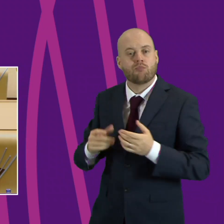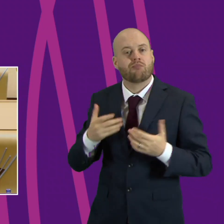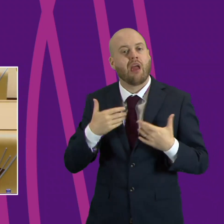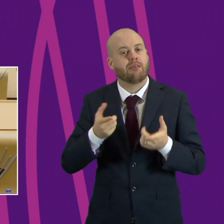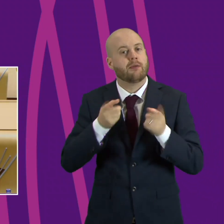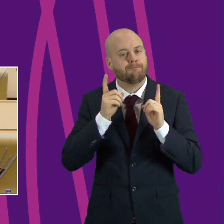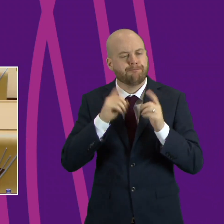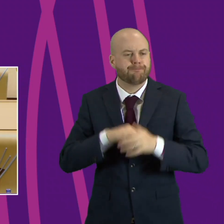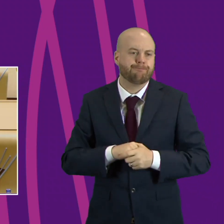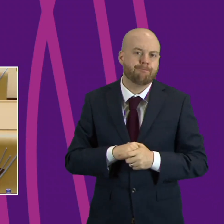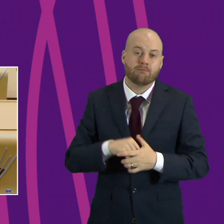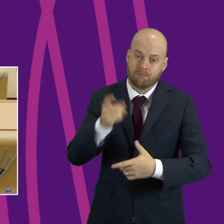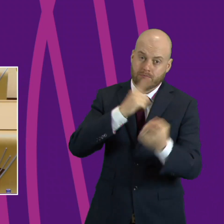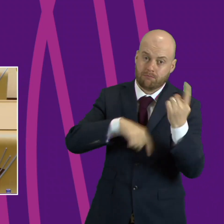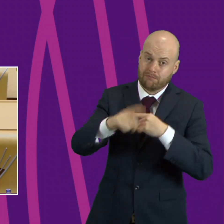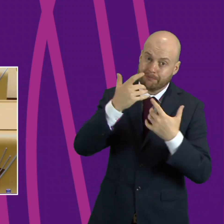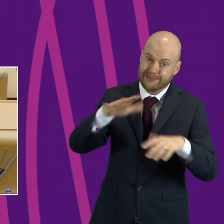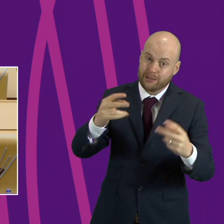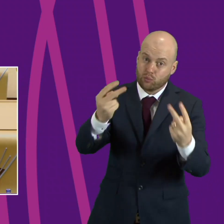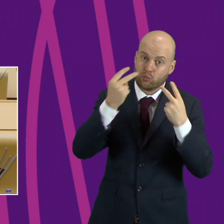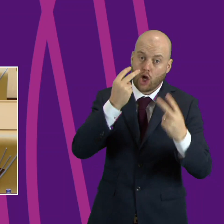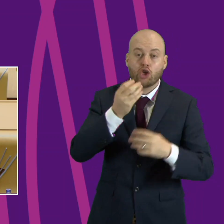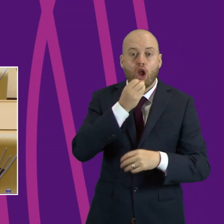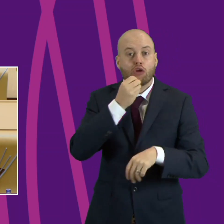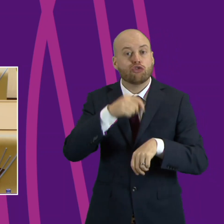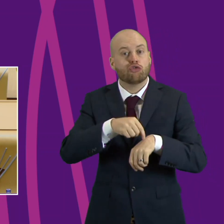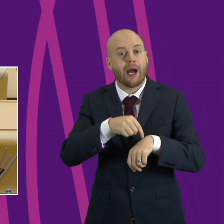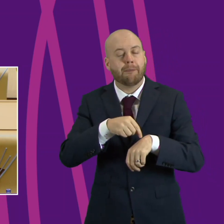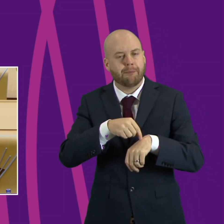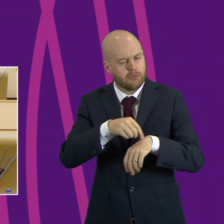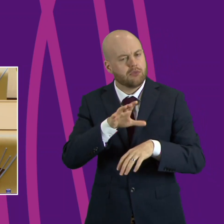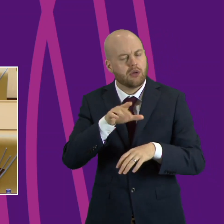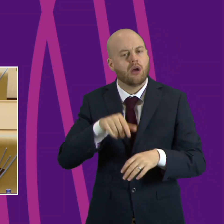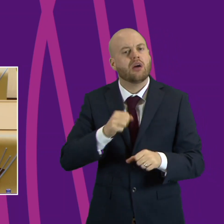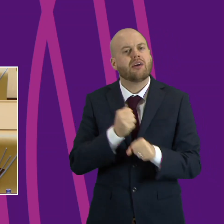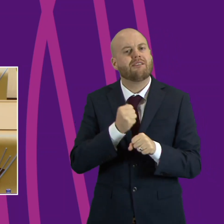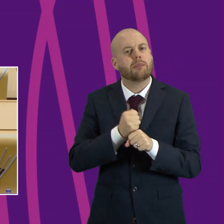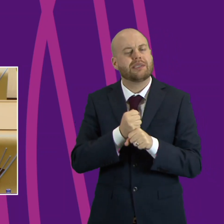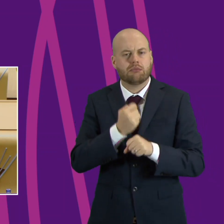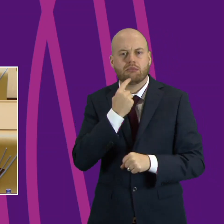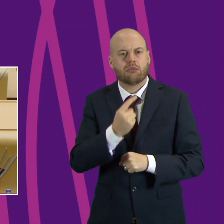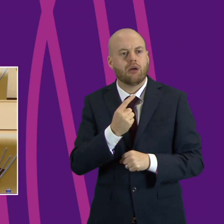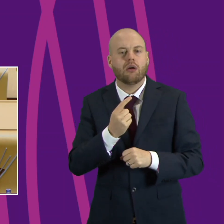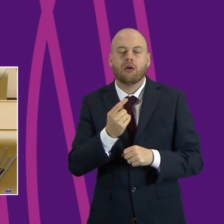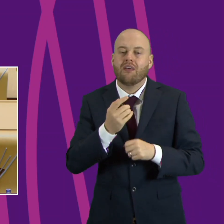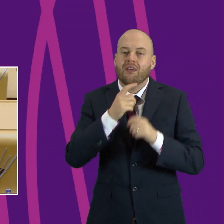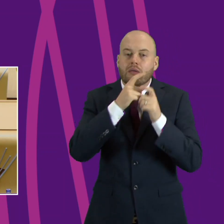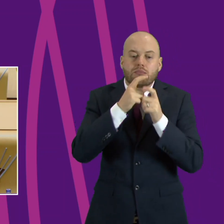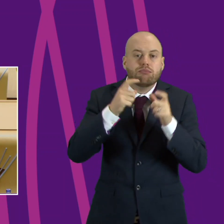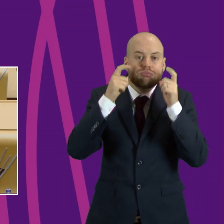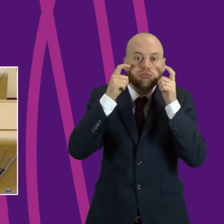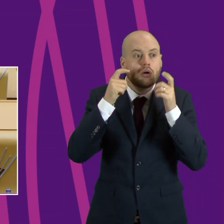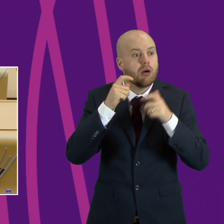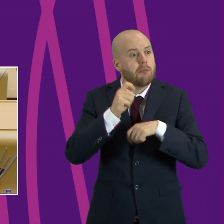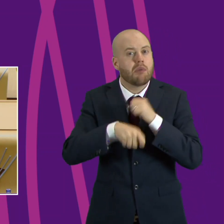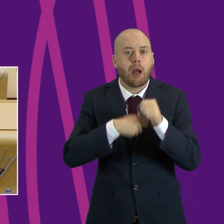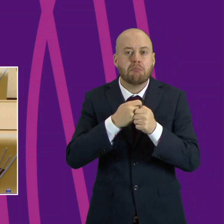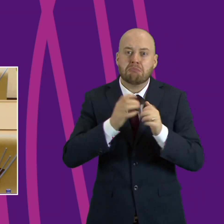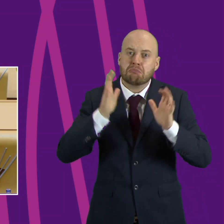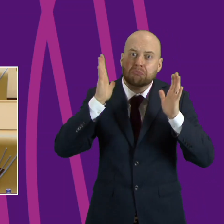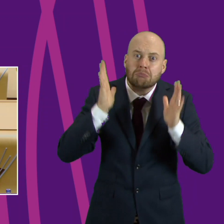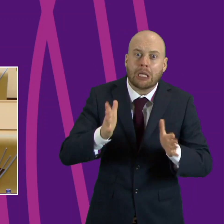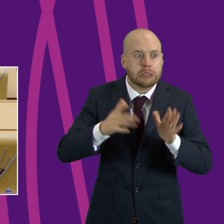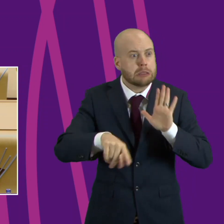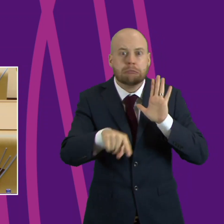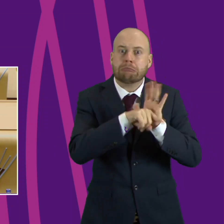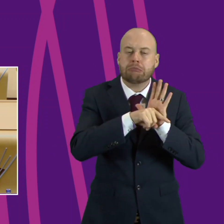lunchtime briefing will know, the Government's position is not to make the use of face coverings mandatory. That is in